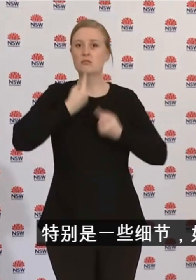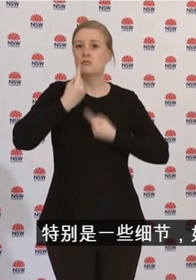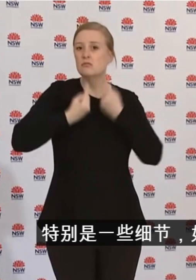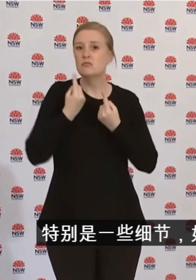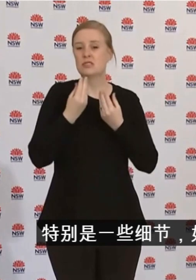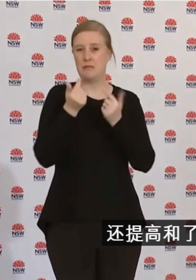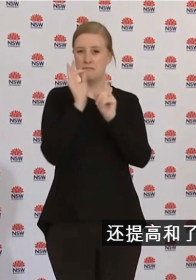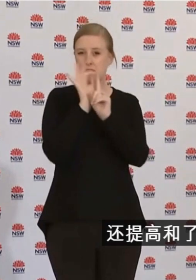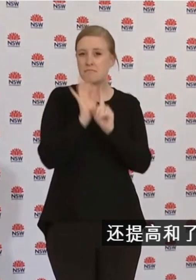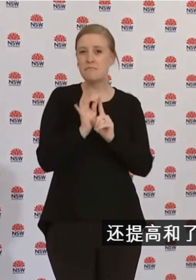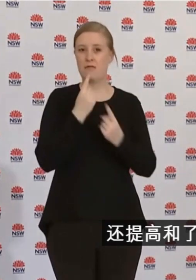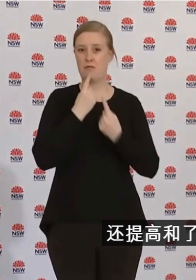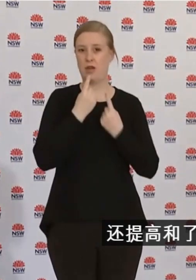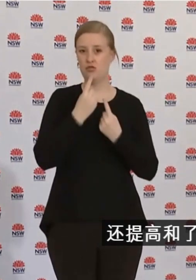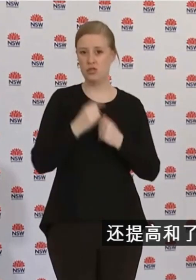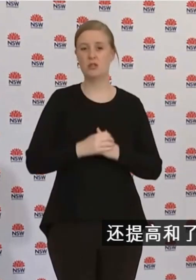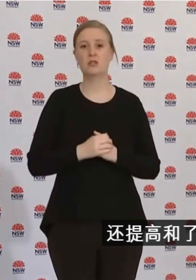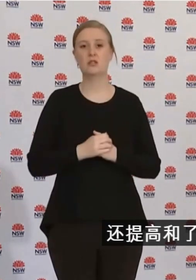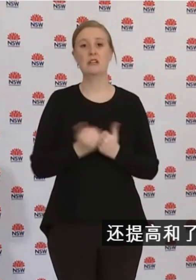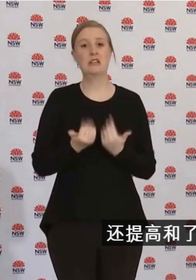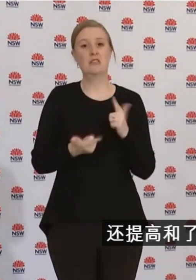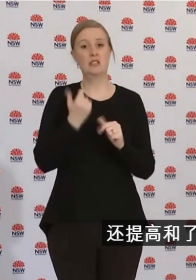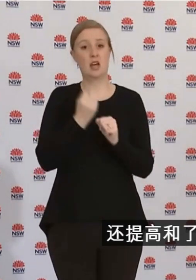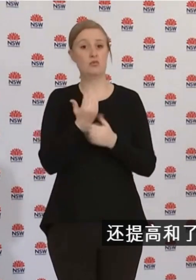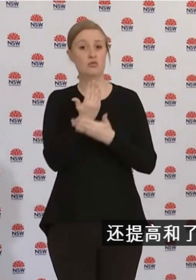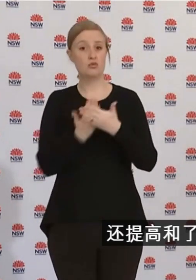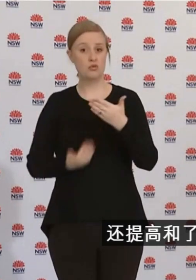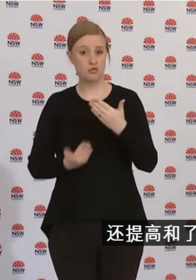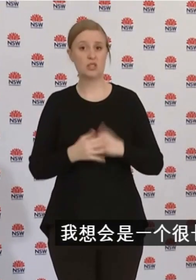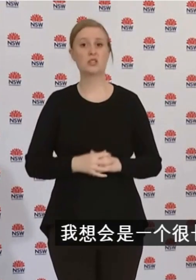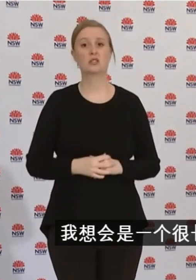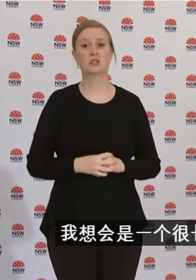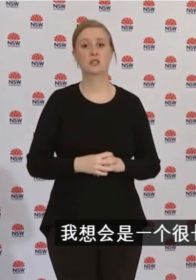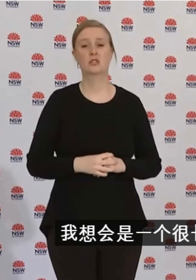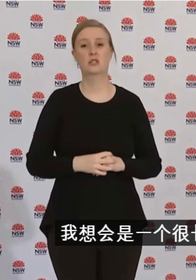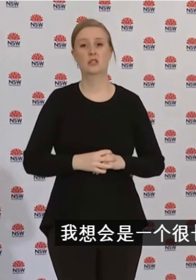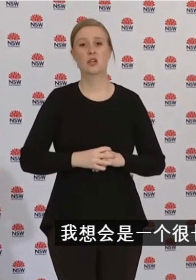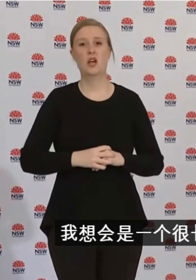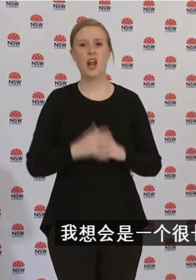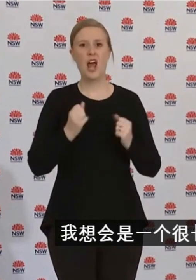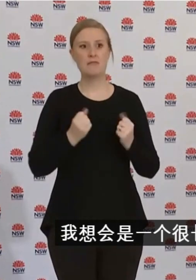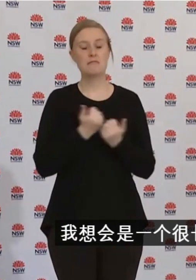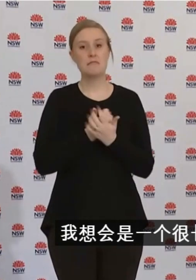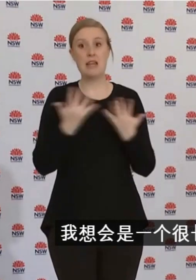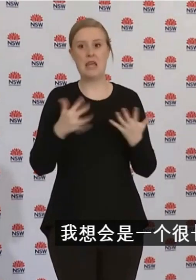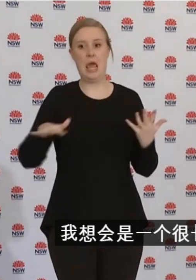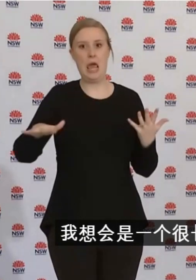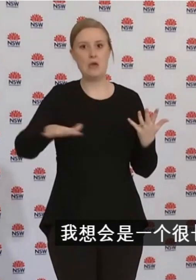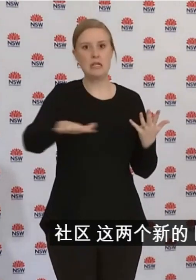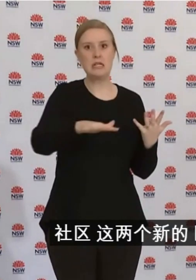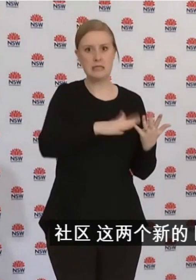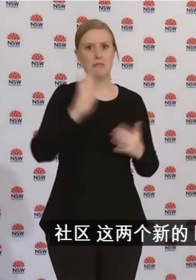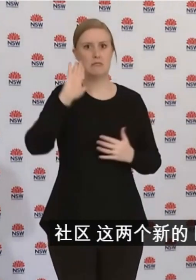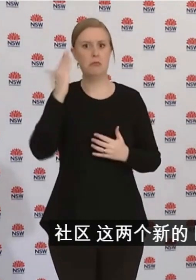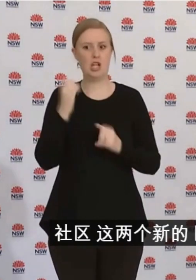if you don't mind, Doctor, to also raise and make aware the various people in the various suburbs. It would be a long list, I would think, but I'd like you to make aware to